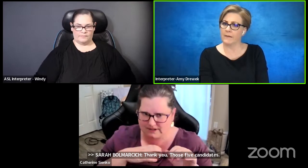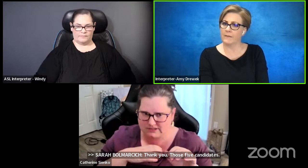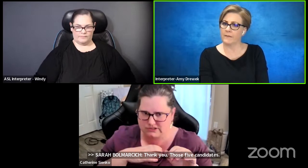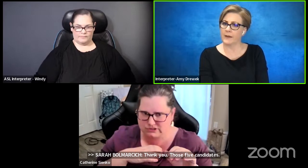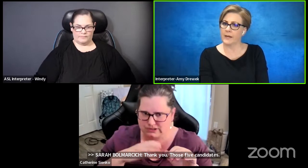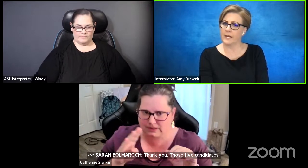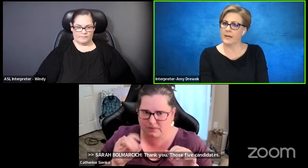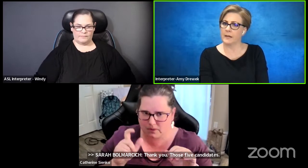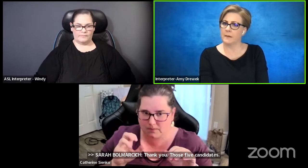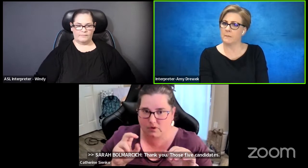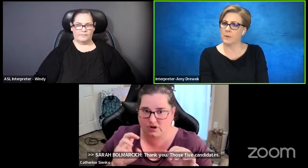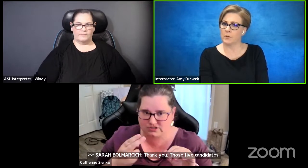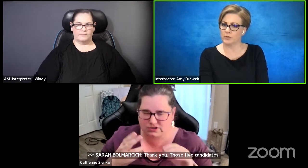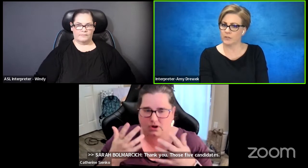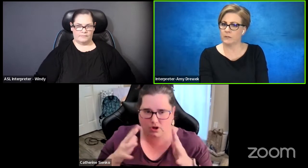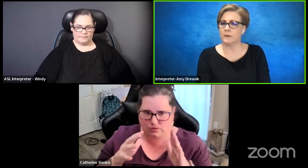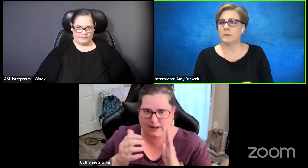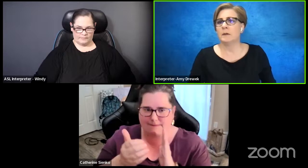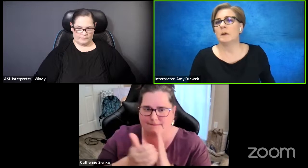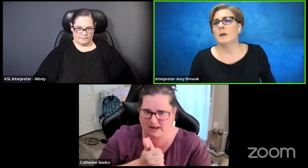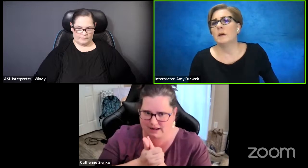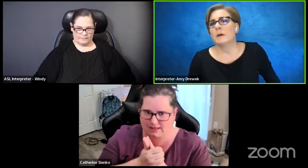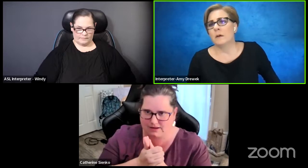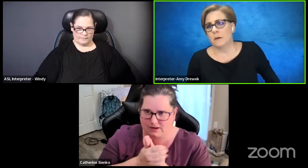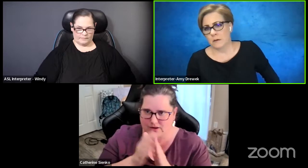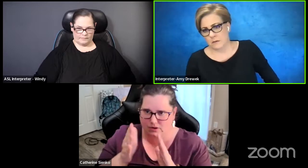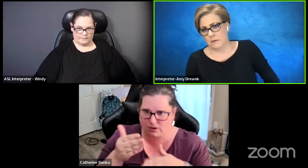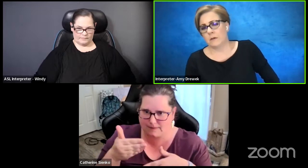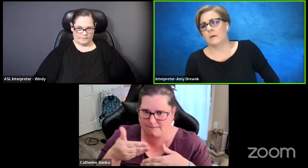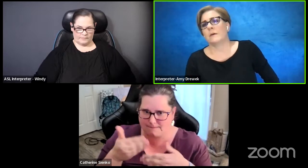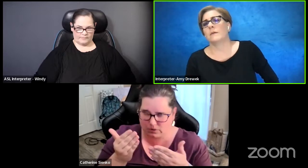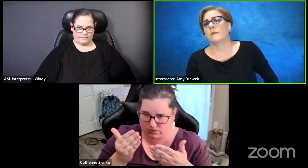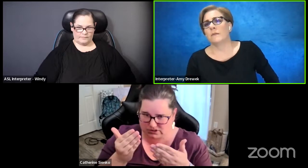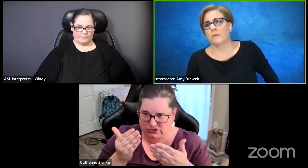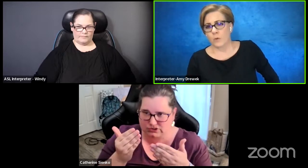So now we have a motion